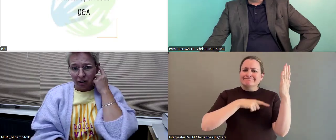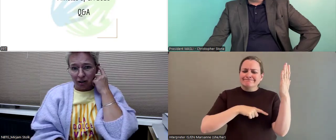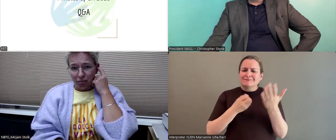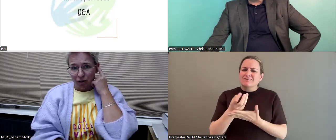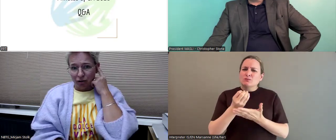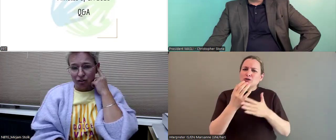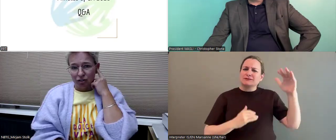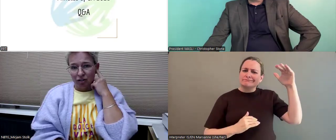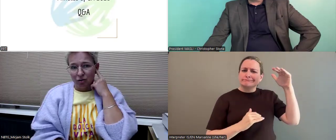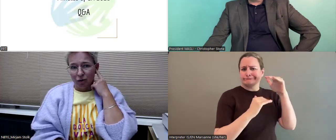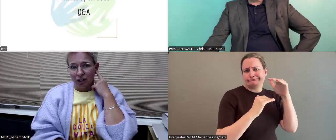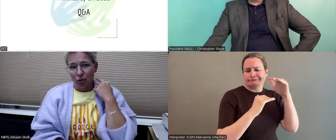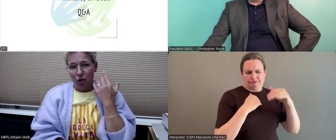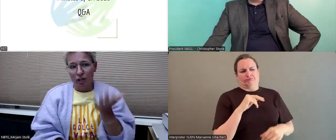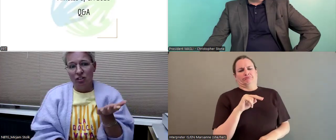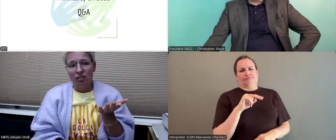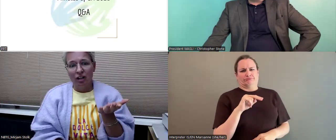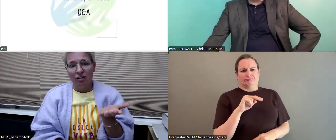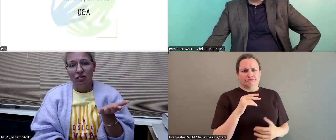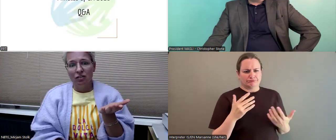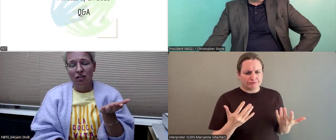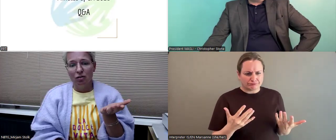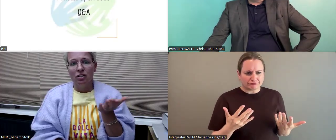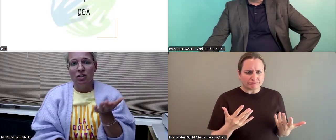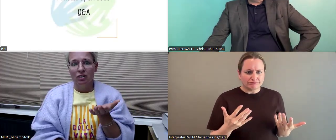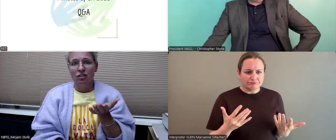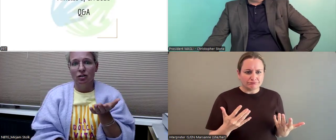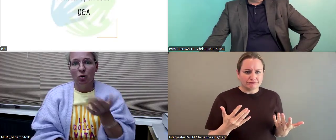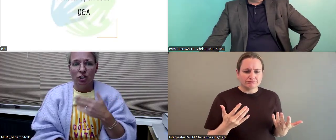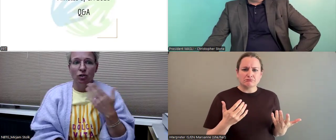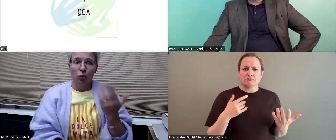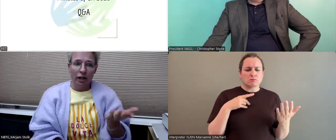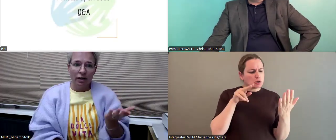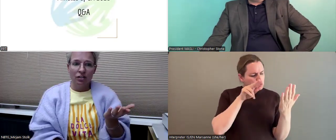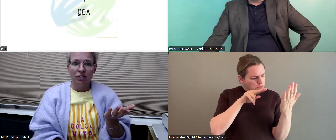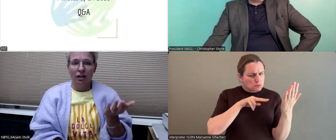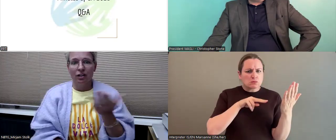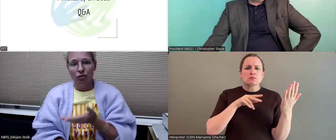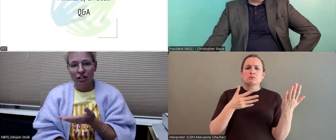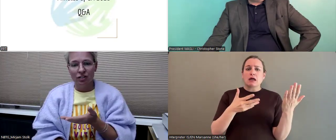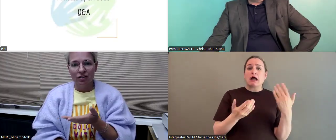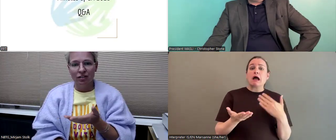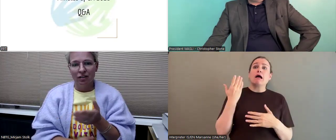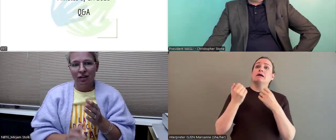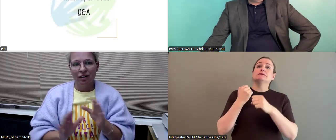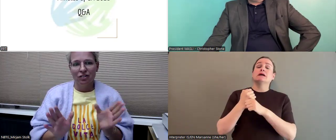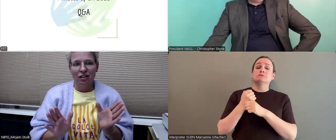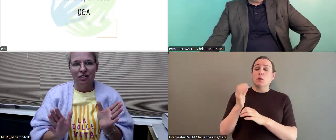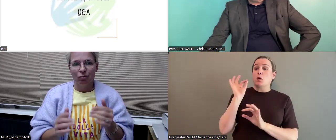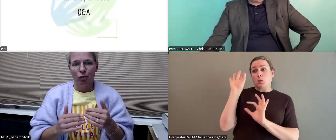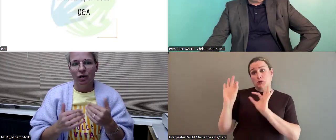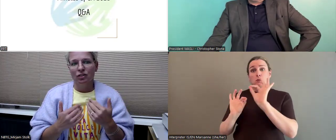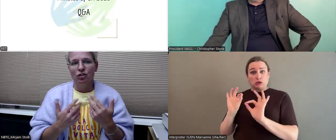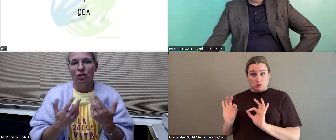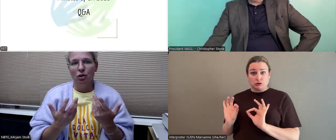information. Because when there were questions asked, it only says questions were asked and addressed, and